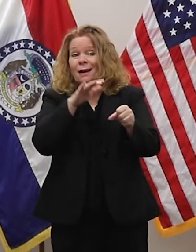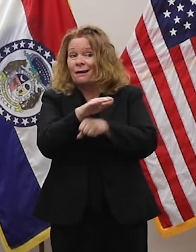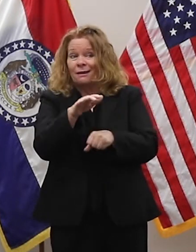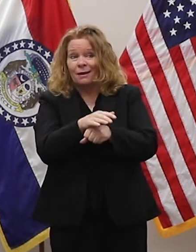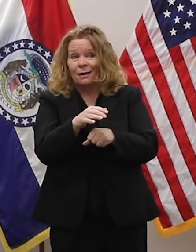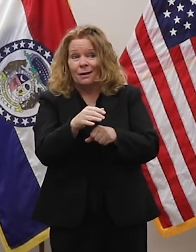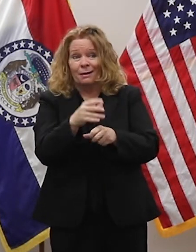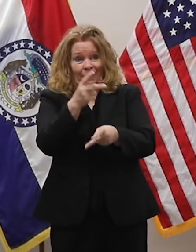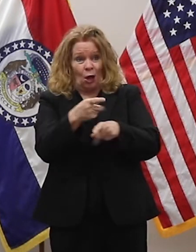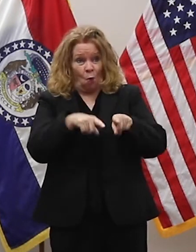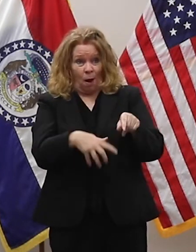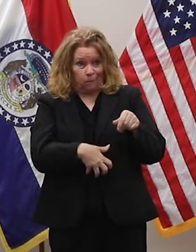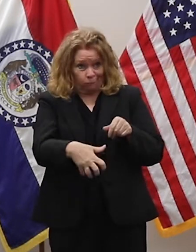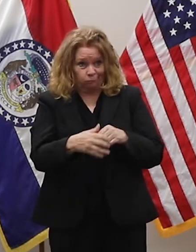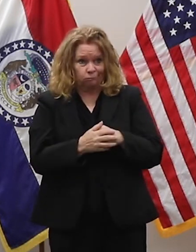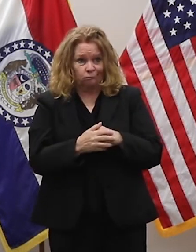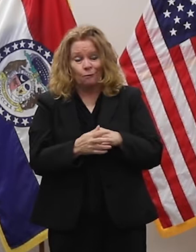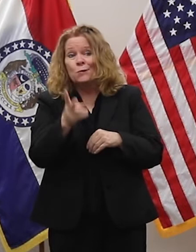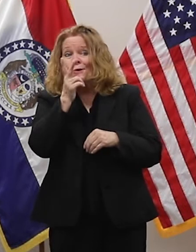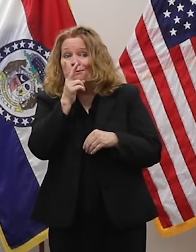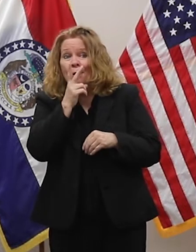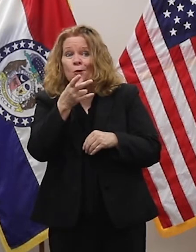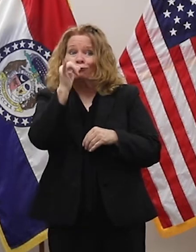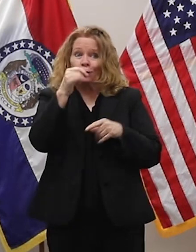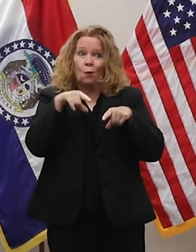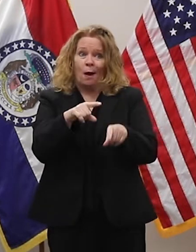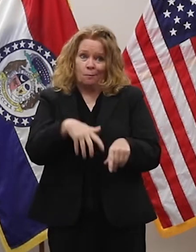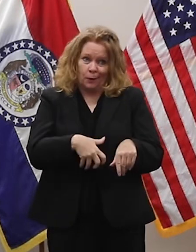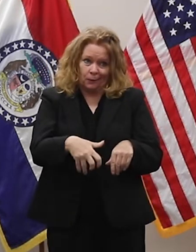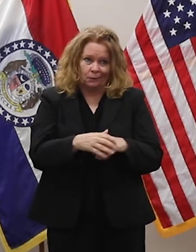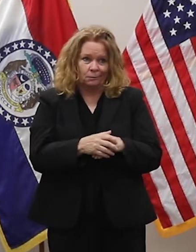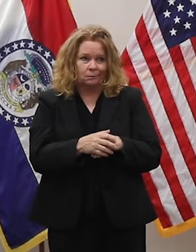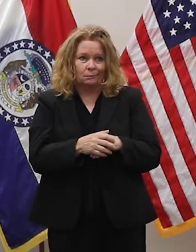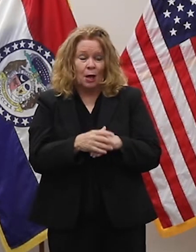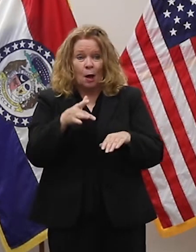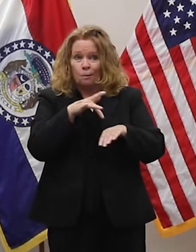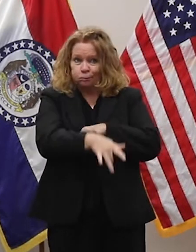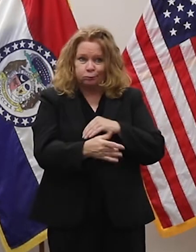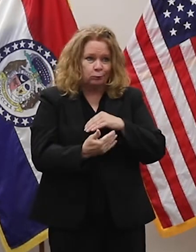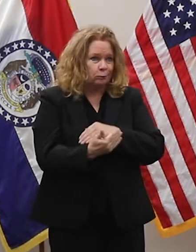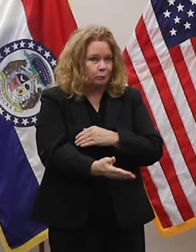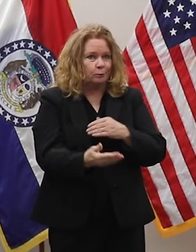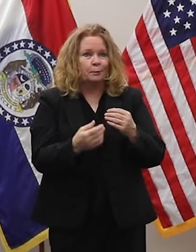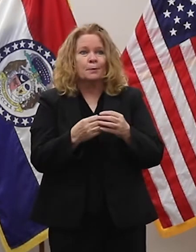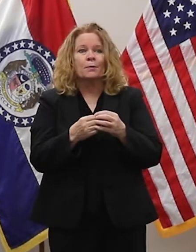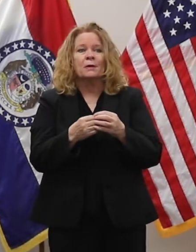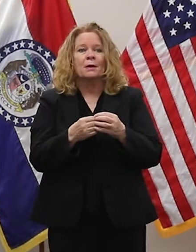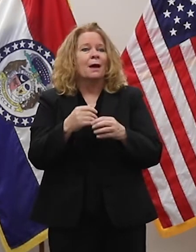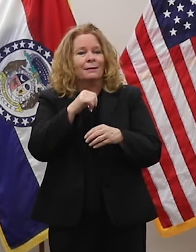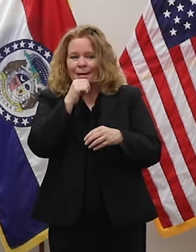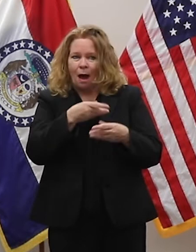care, smoking and drinking during pregnancy, premature birth, poor breastfeeding, and higher rates of child